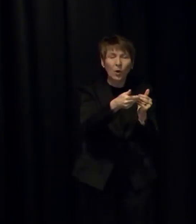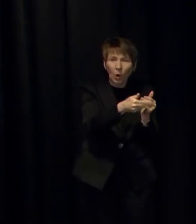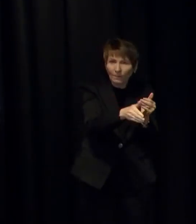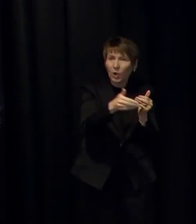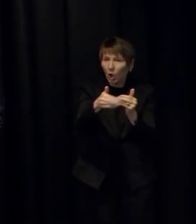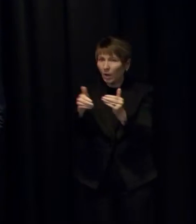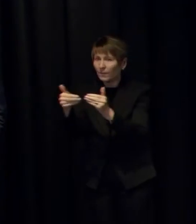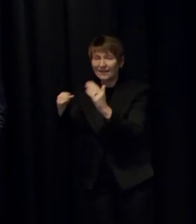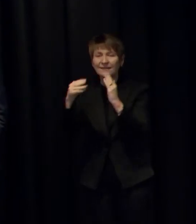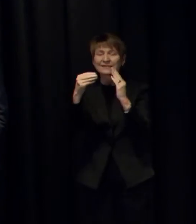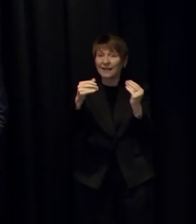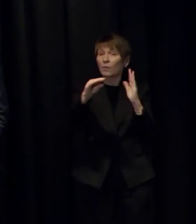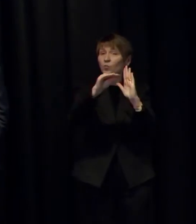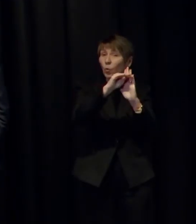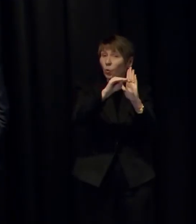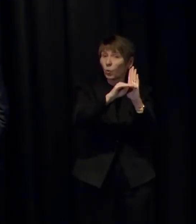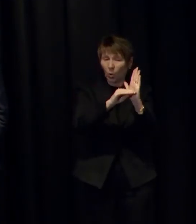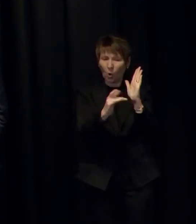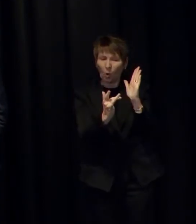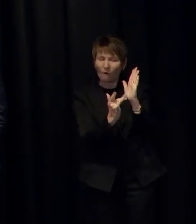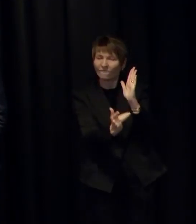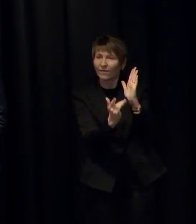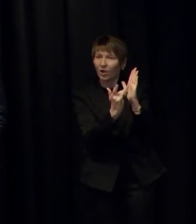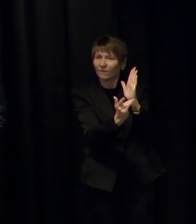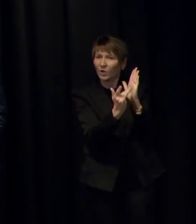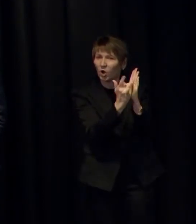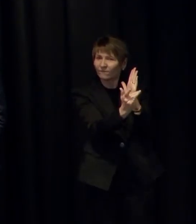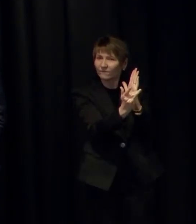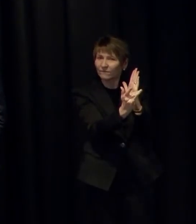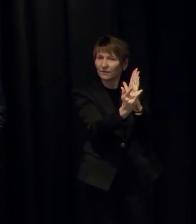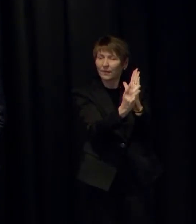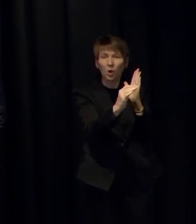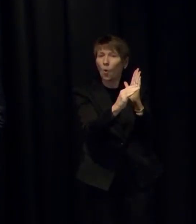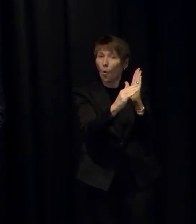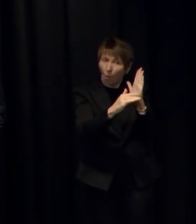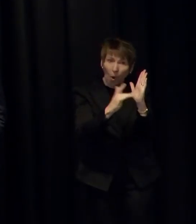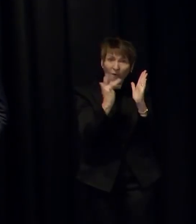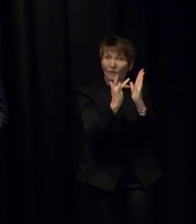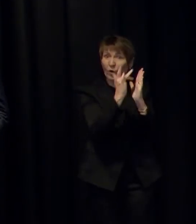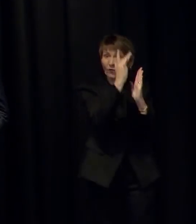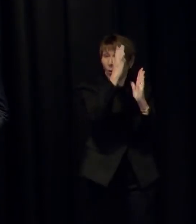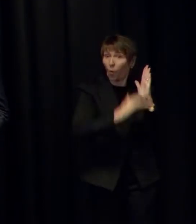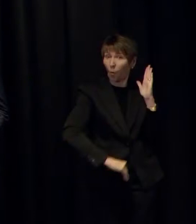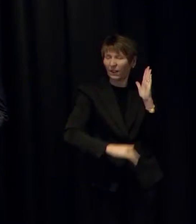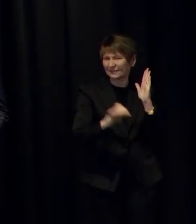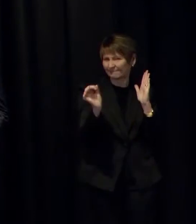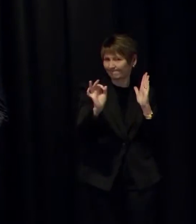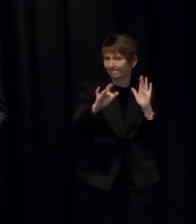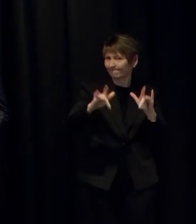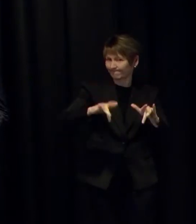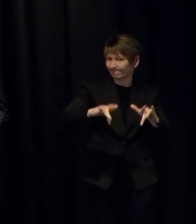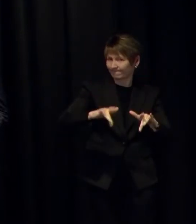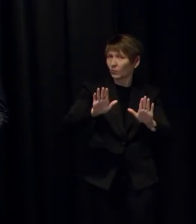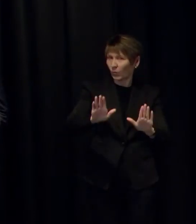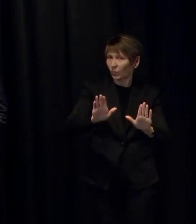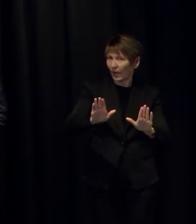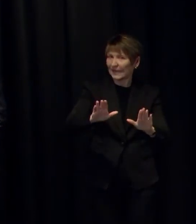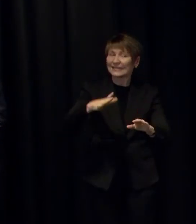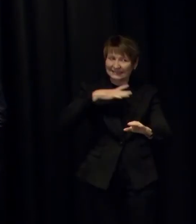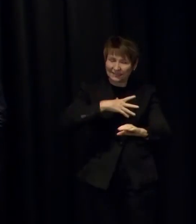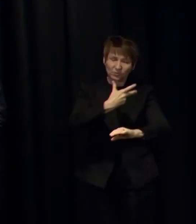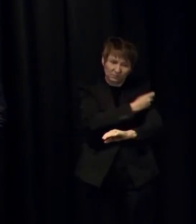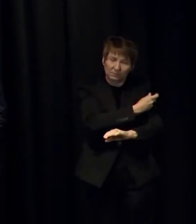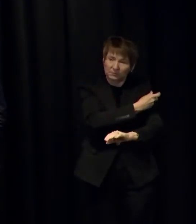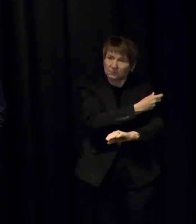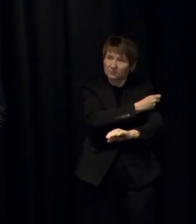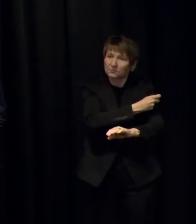the 80 stuff at 70, you don't get a good outcome. If we just can find our way to keep getting vaccinated, get to the